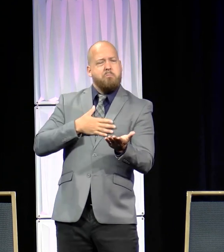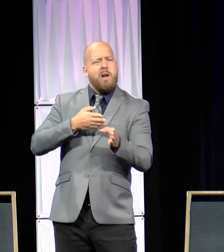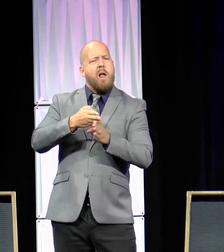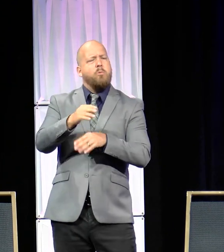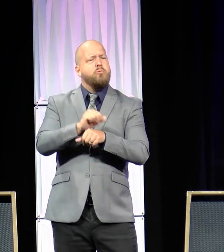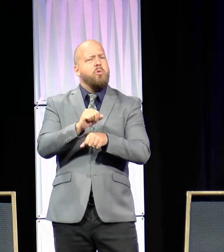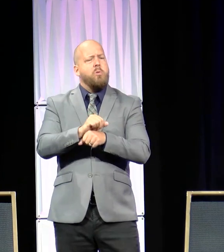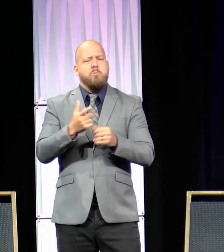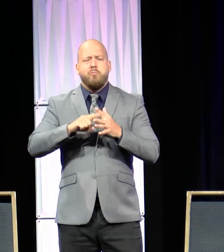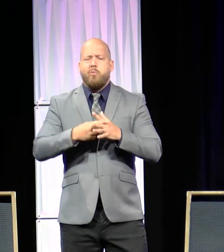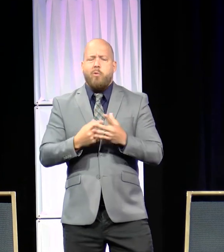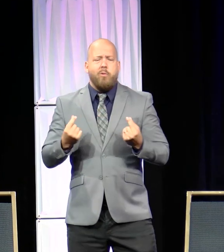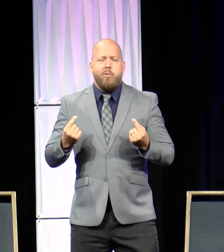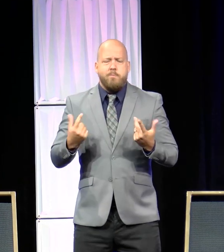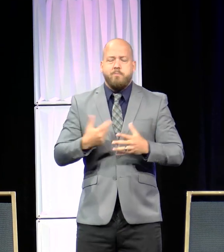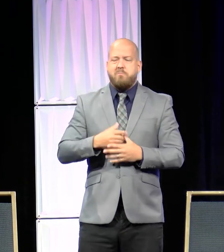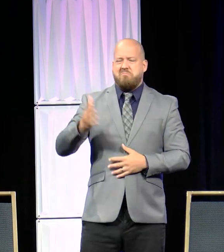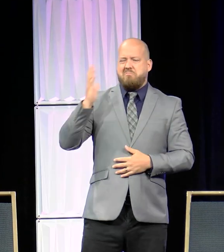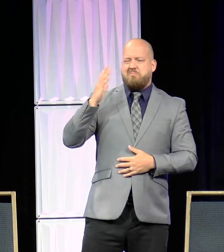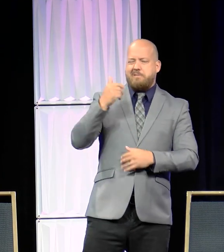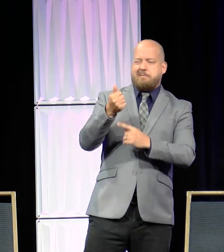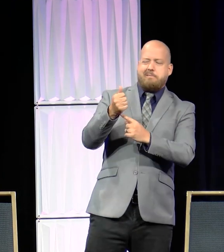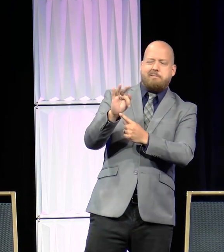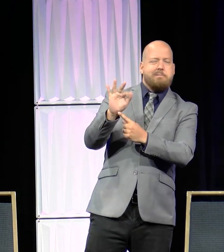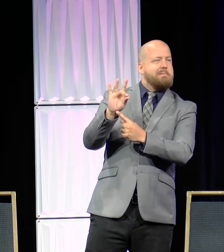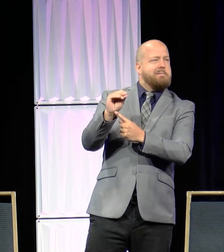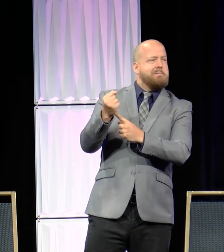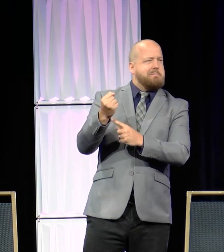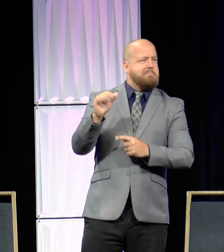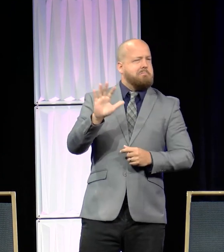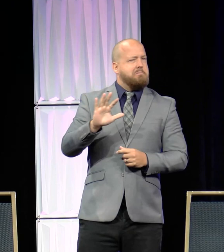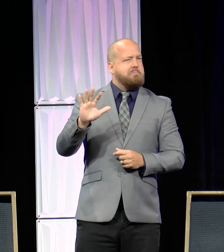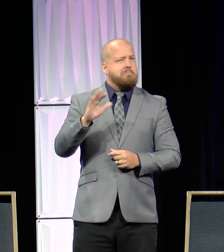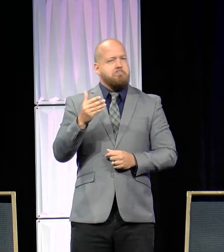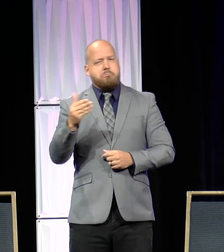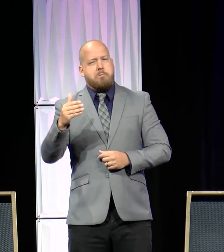in the late 1980s.